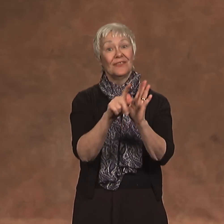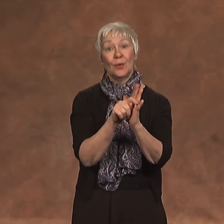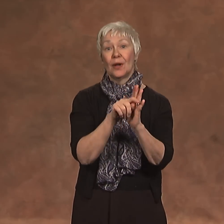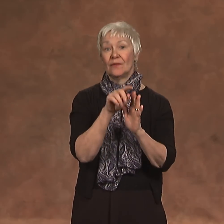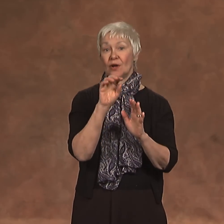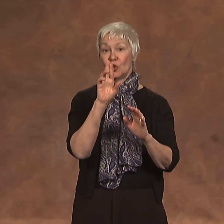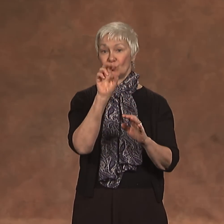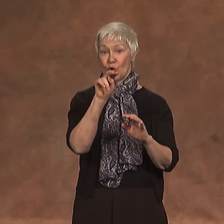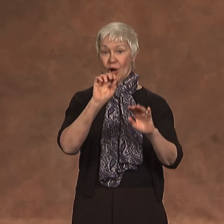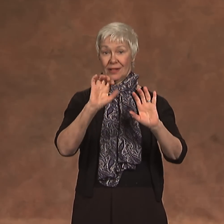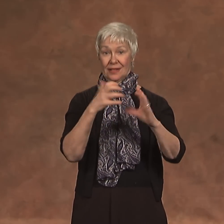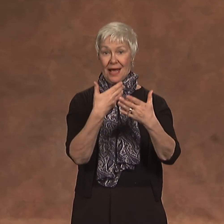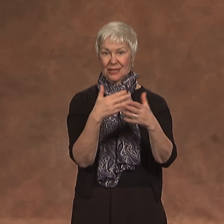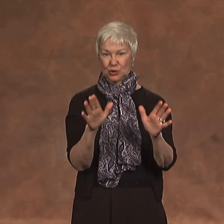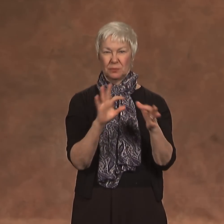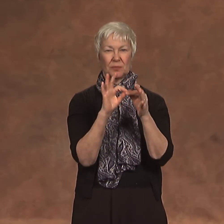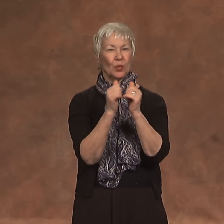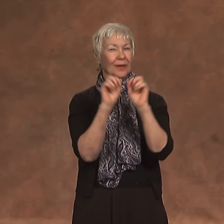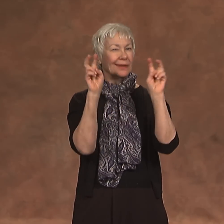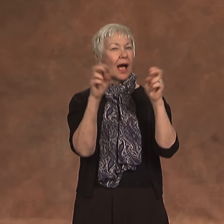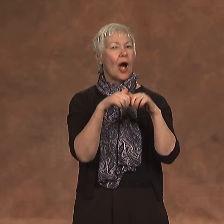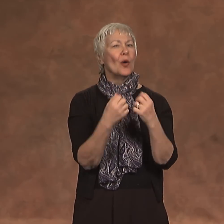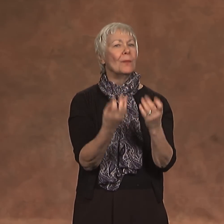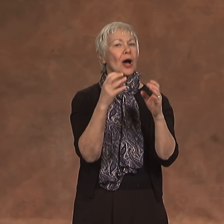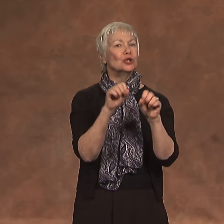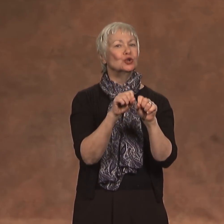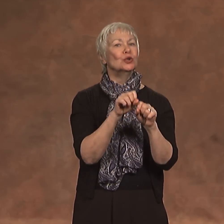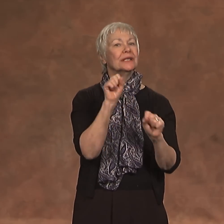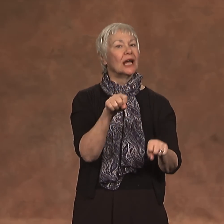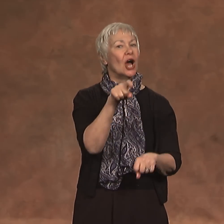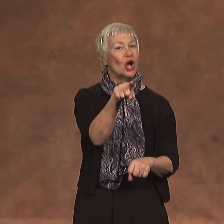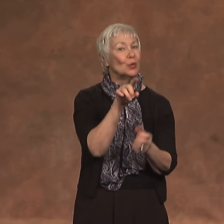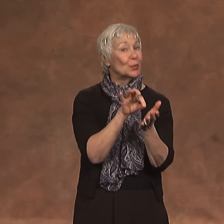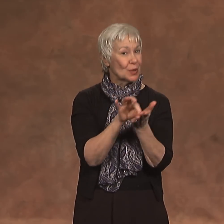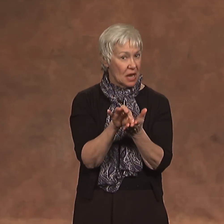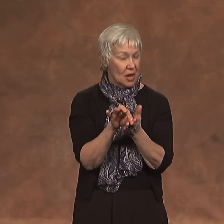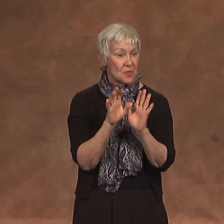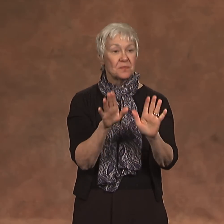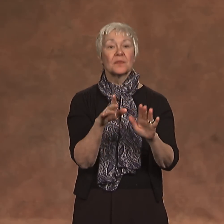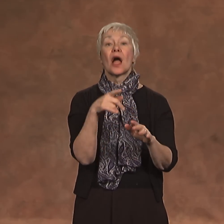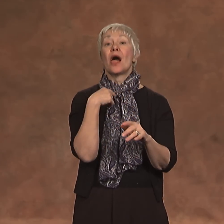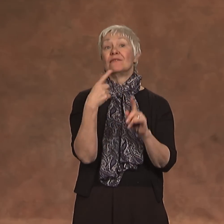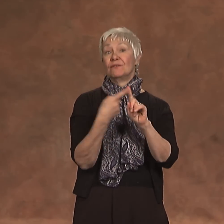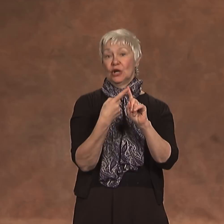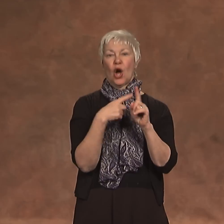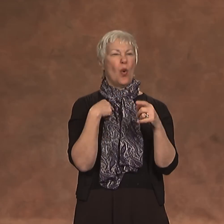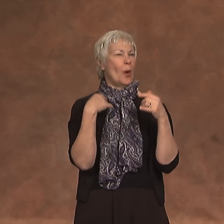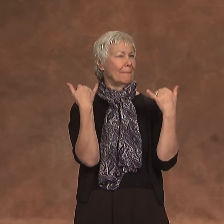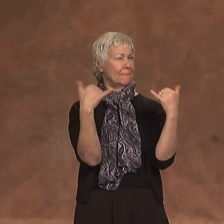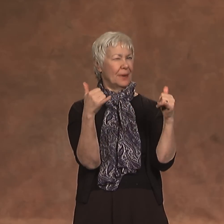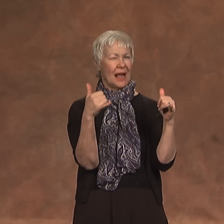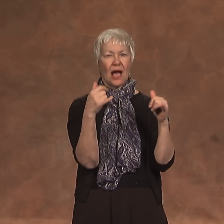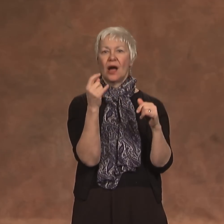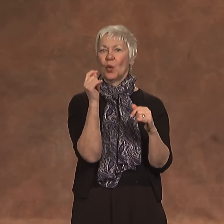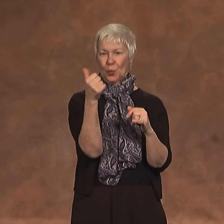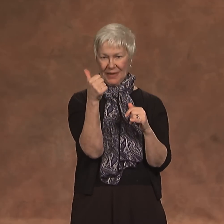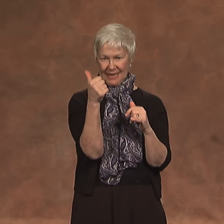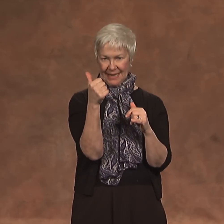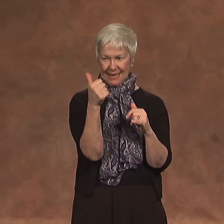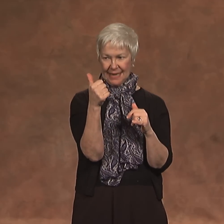Now let's look at this video of Ron's classroom. The lesson is called How Many Shoes Can You Count? But first, I'd like to go ahead and play the